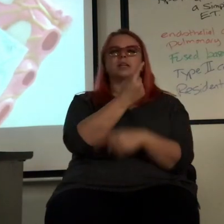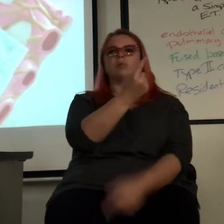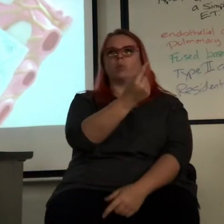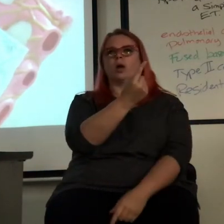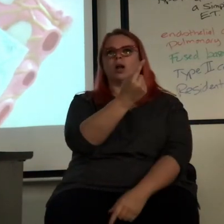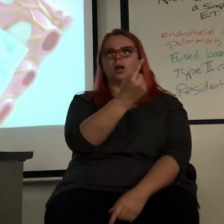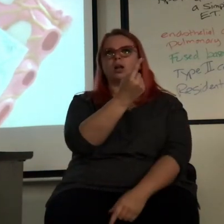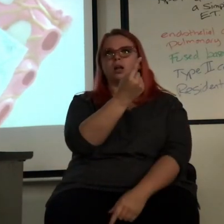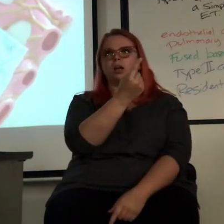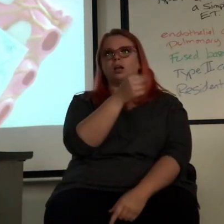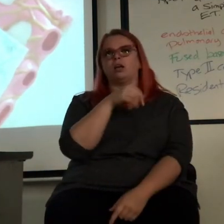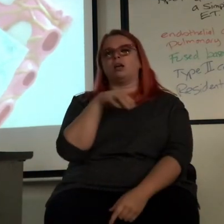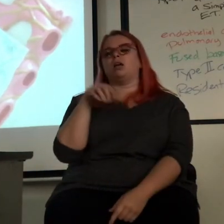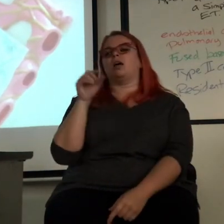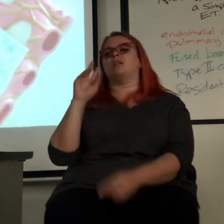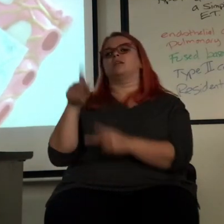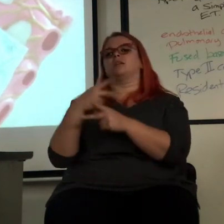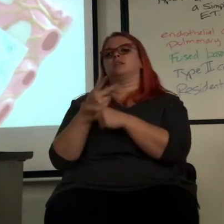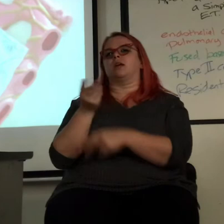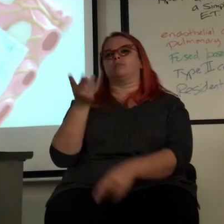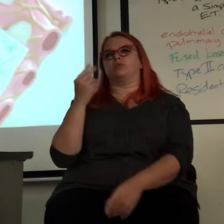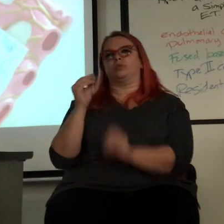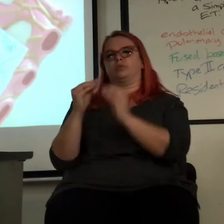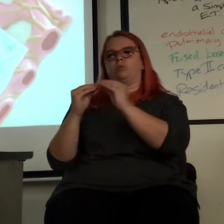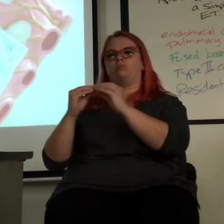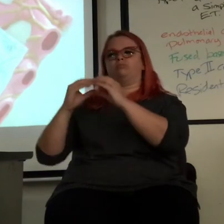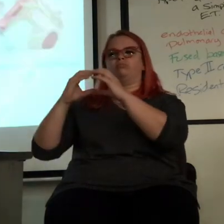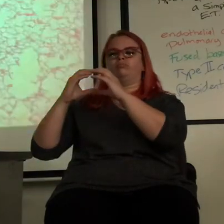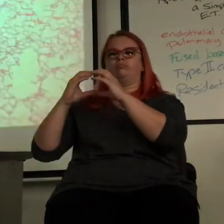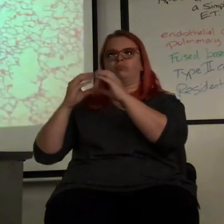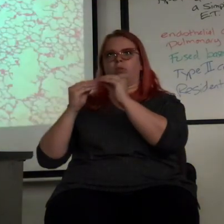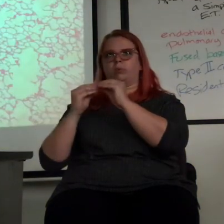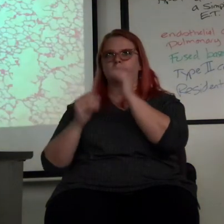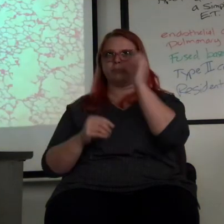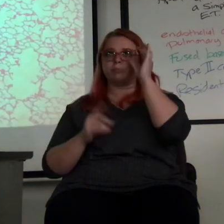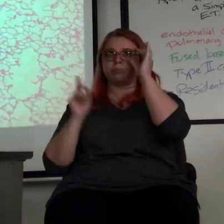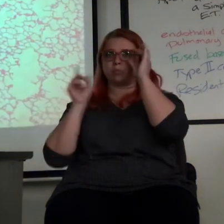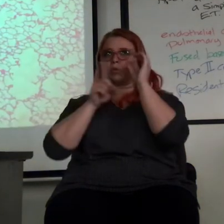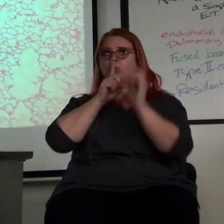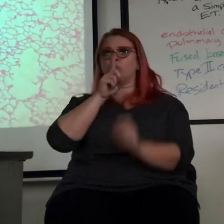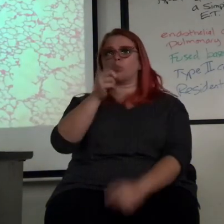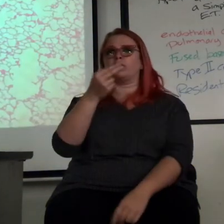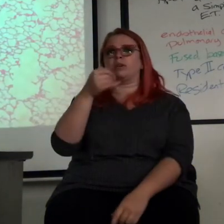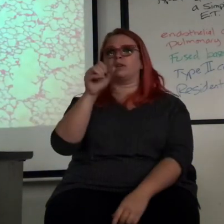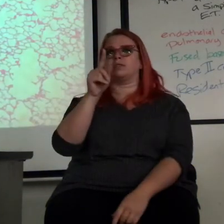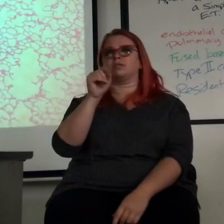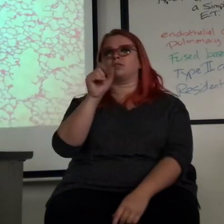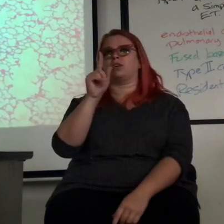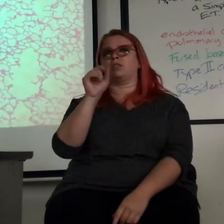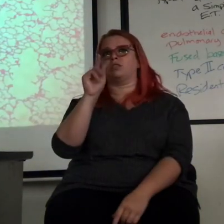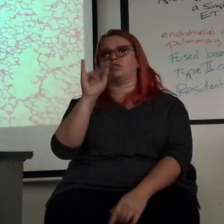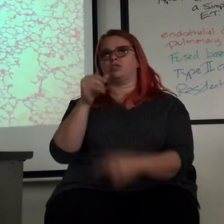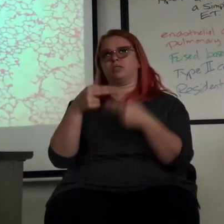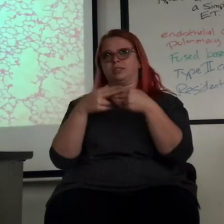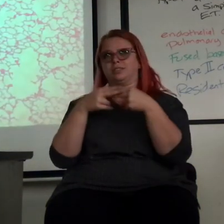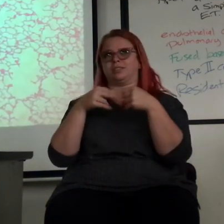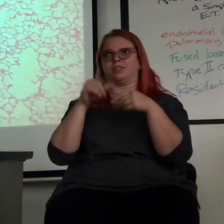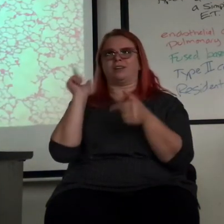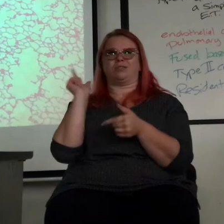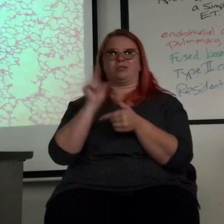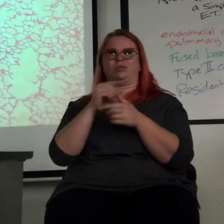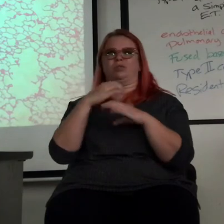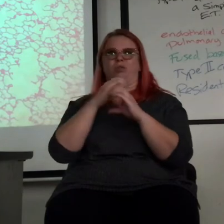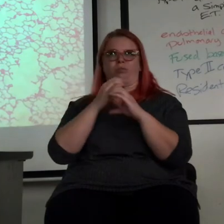one a surfactant cell or type 2. Here's a real histology slide. It's a LOMAG. This is normal lung. There's